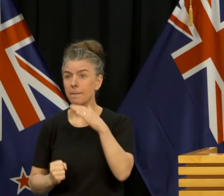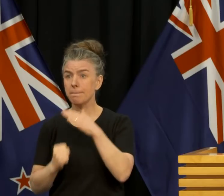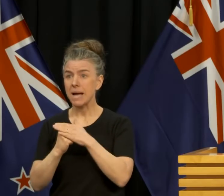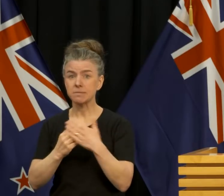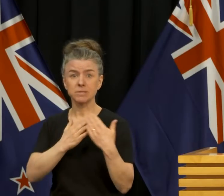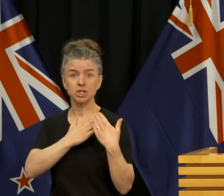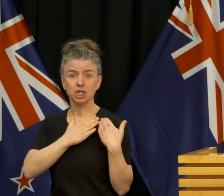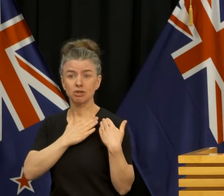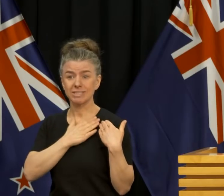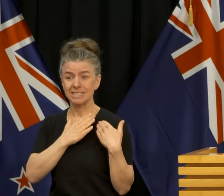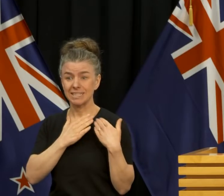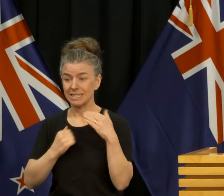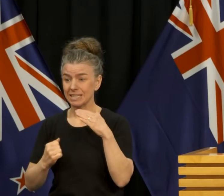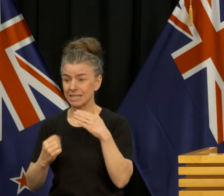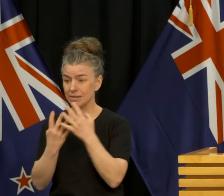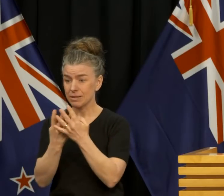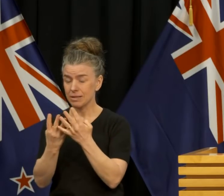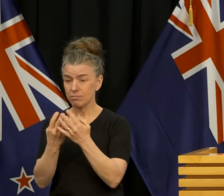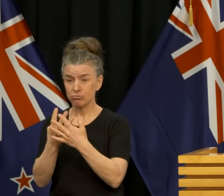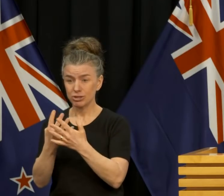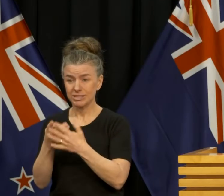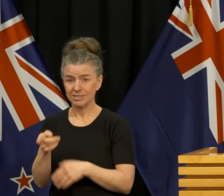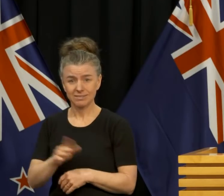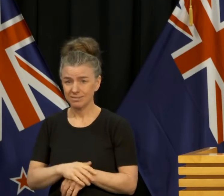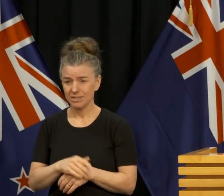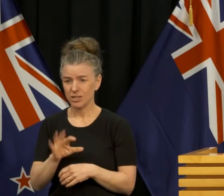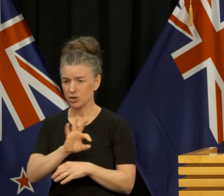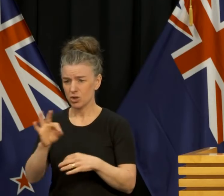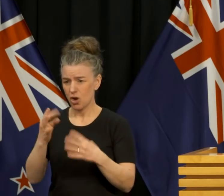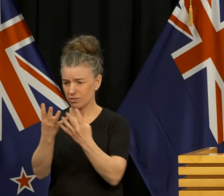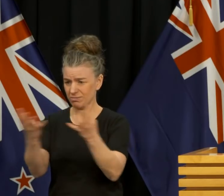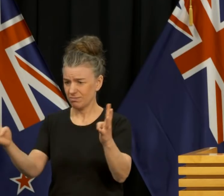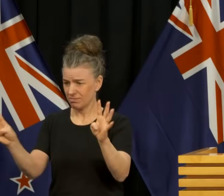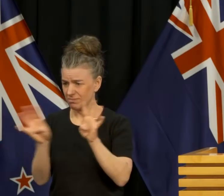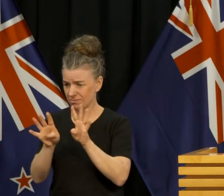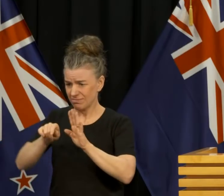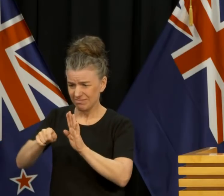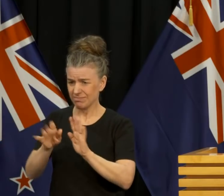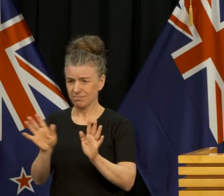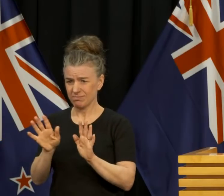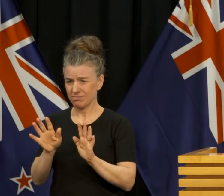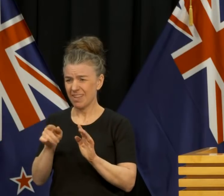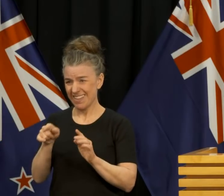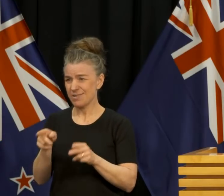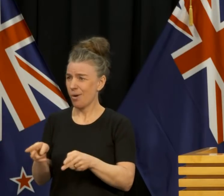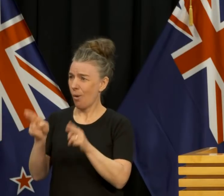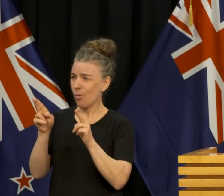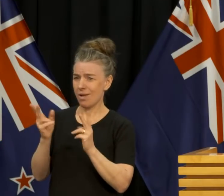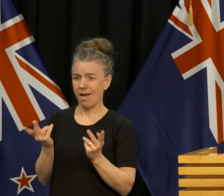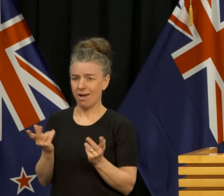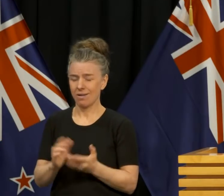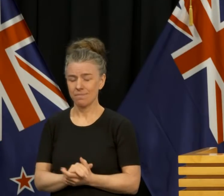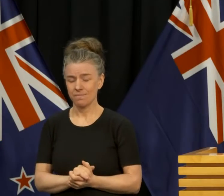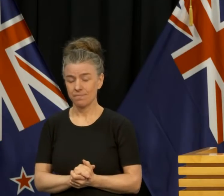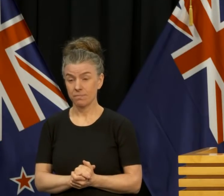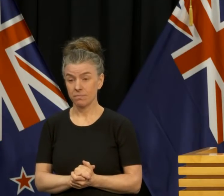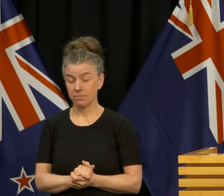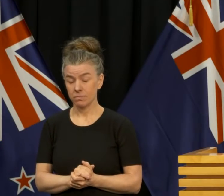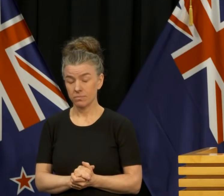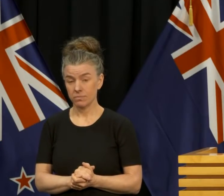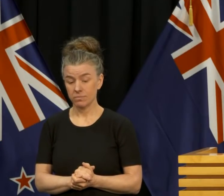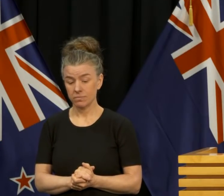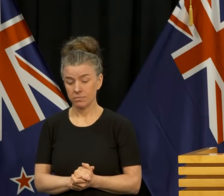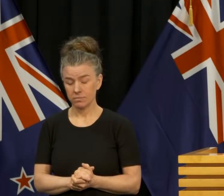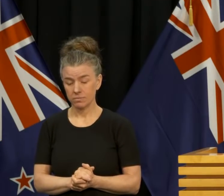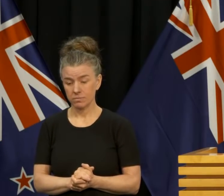not a cordon around these facilities. There are fences, but they are hotels. And again, I just want to